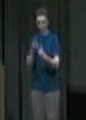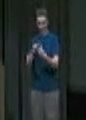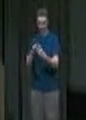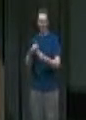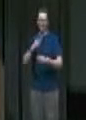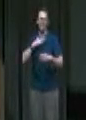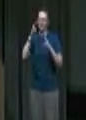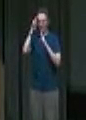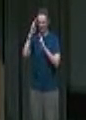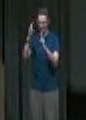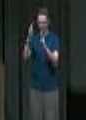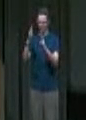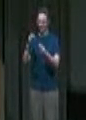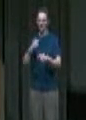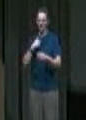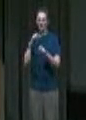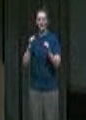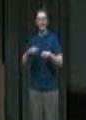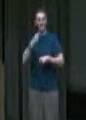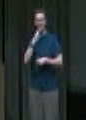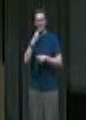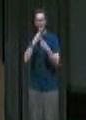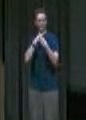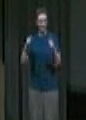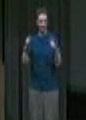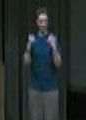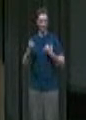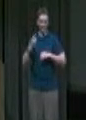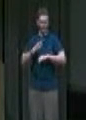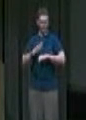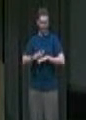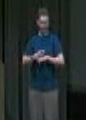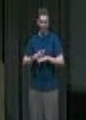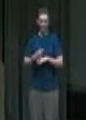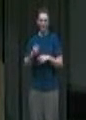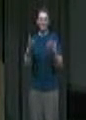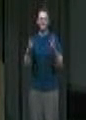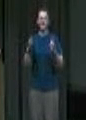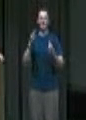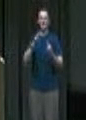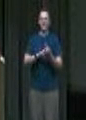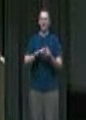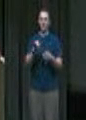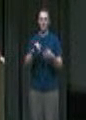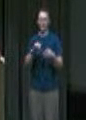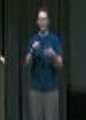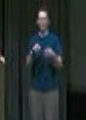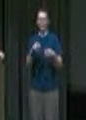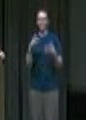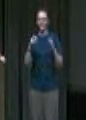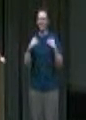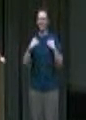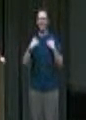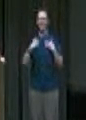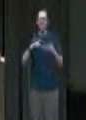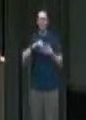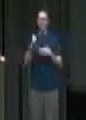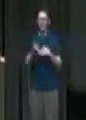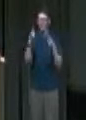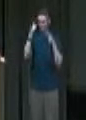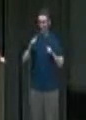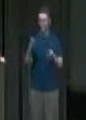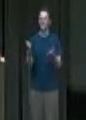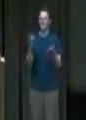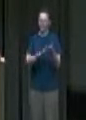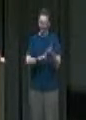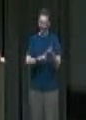my honor to be able to say, as of right now, we have a signed project agreement, and this project is